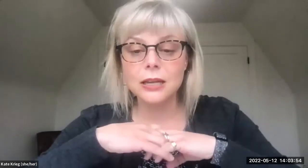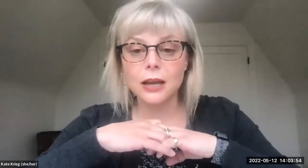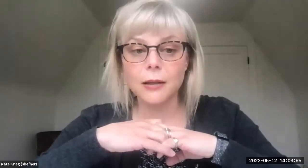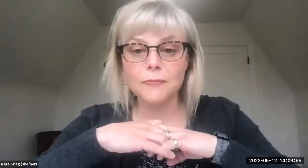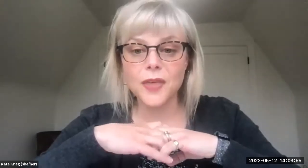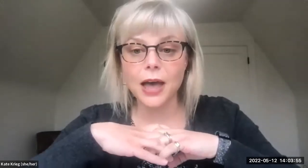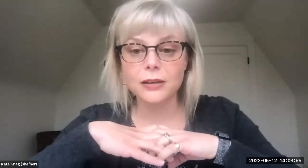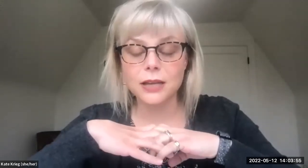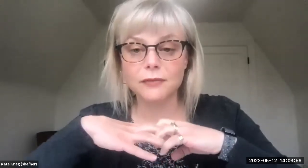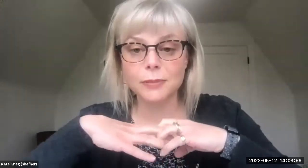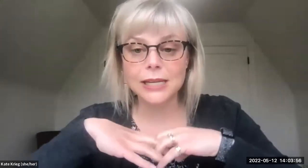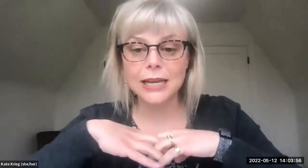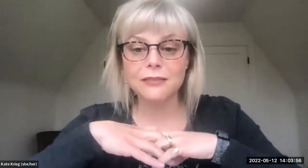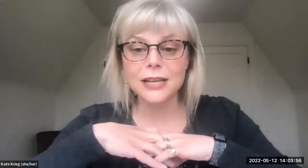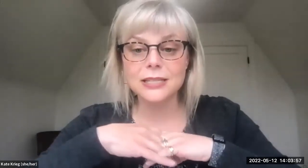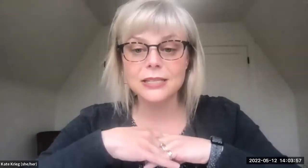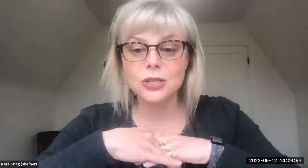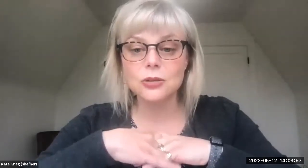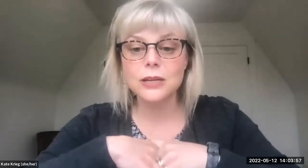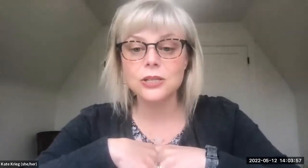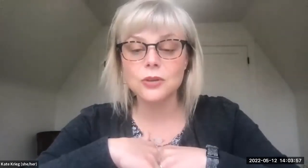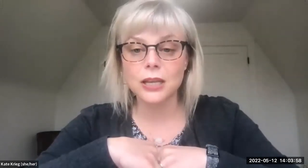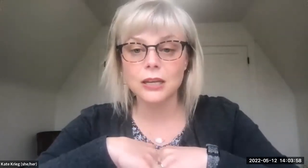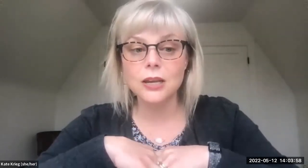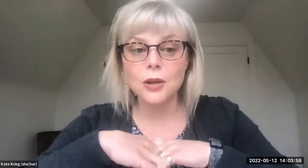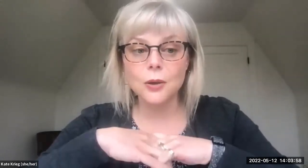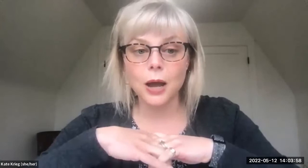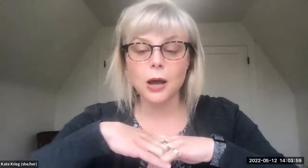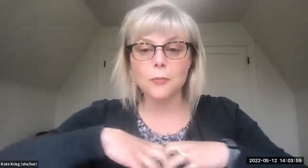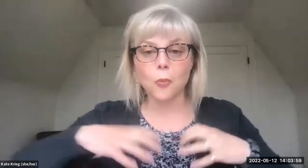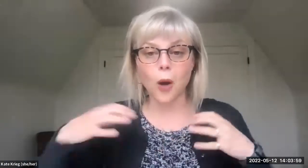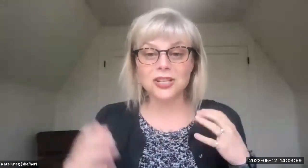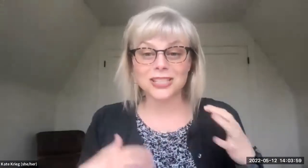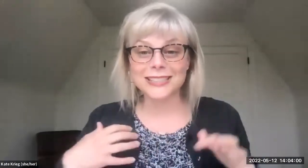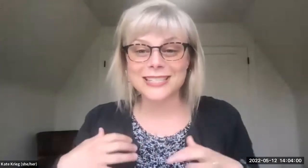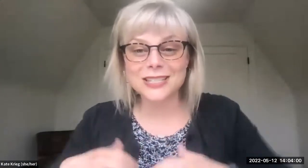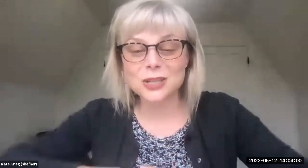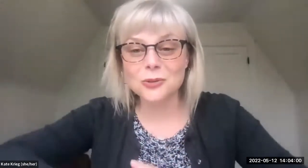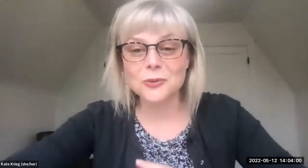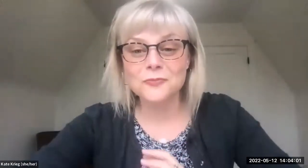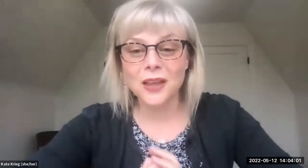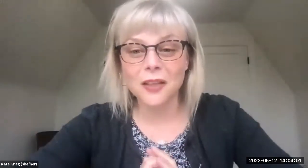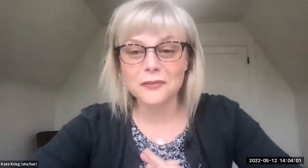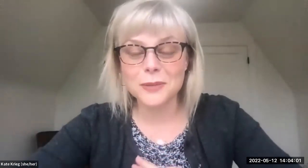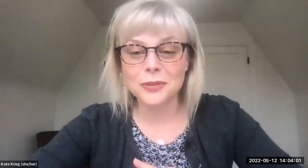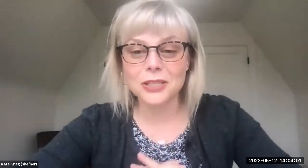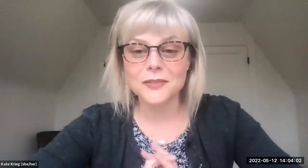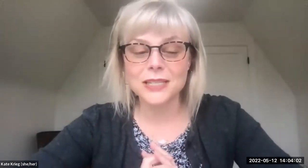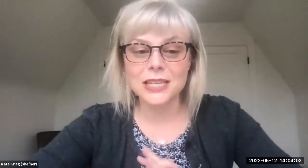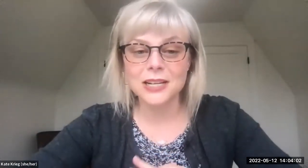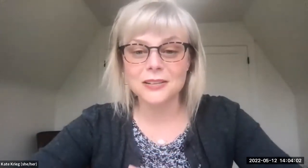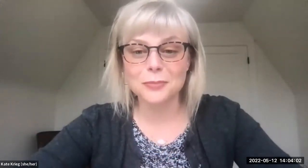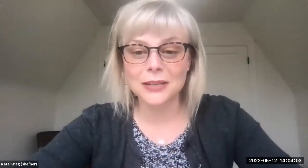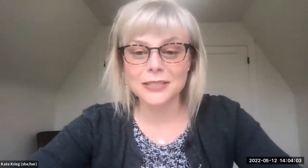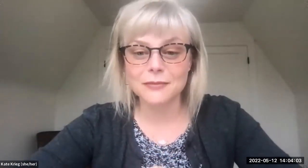shell that everybody can have access to, and you can watch and listen to a lot of the people that you've